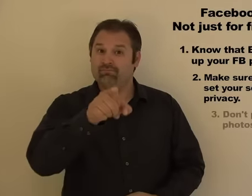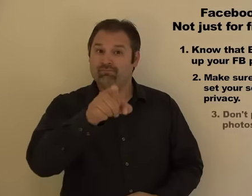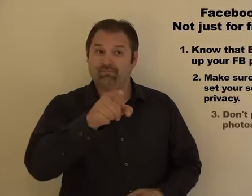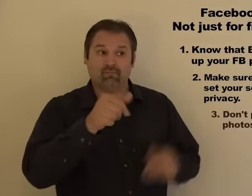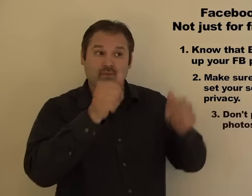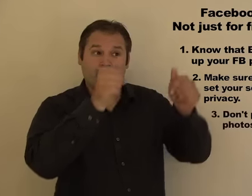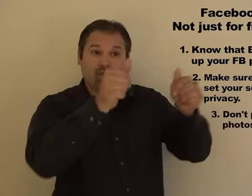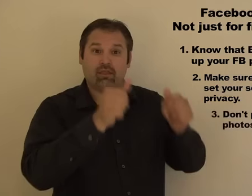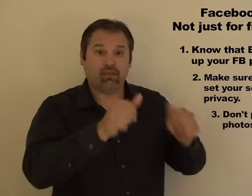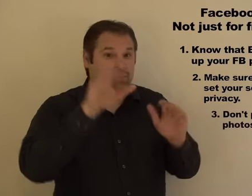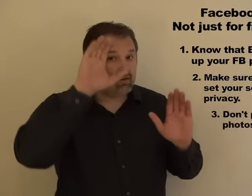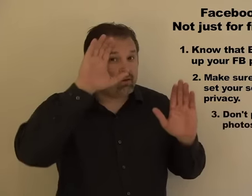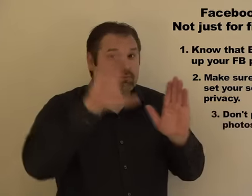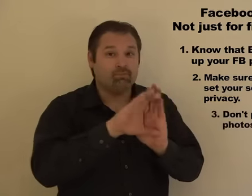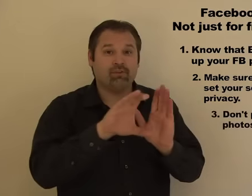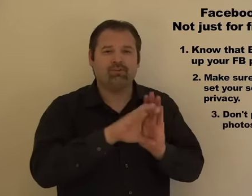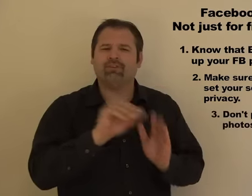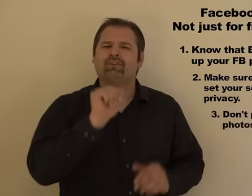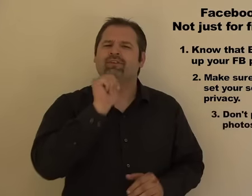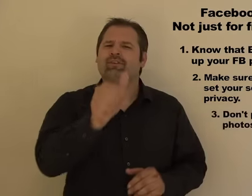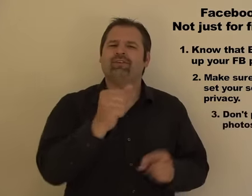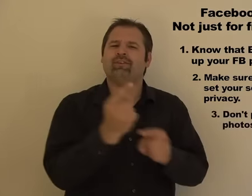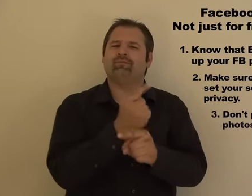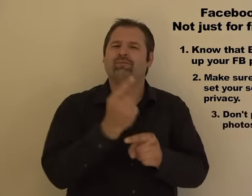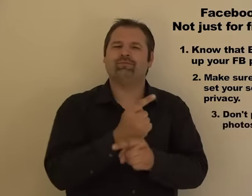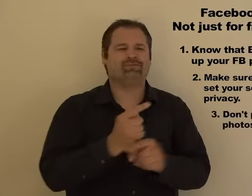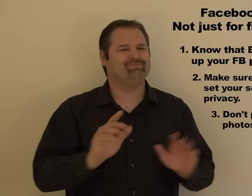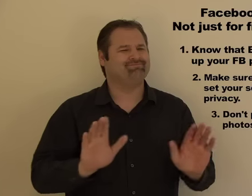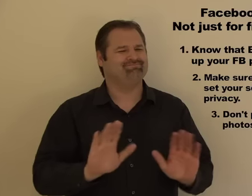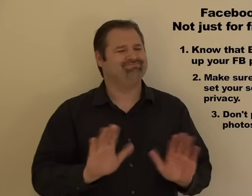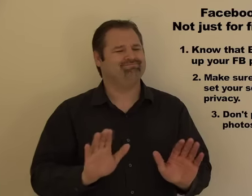Do not post inappropriate photos.